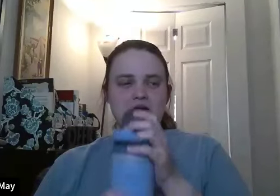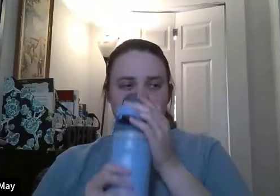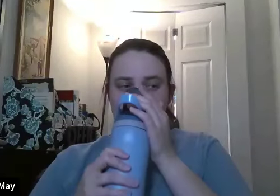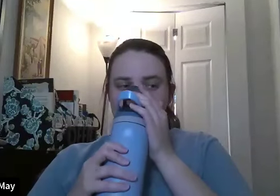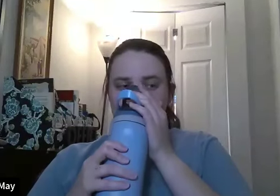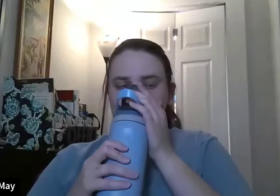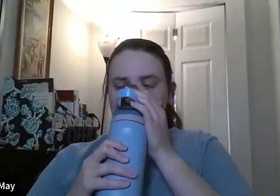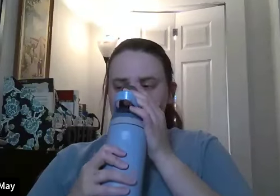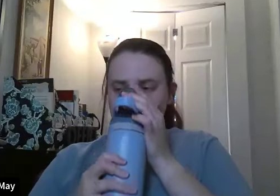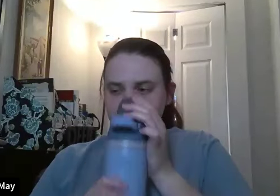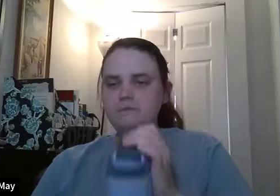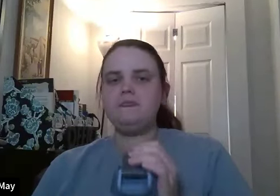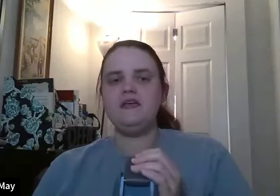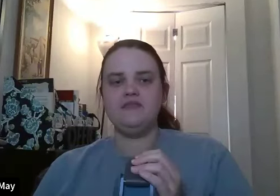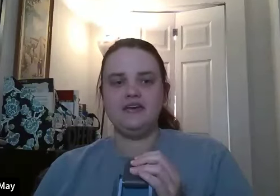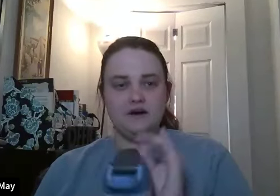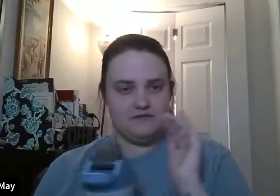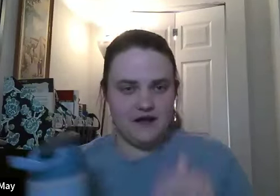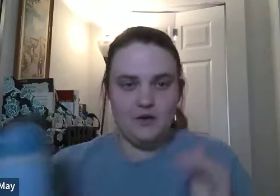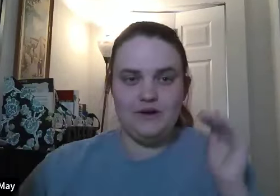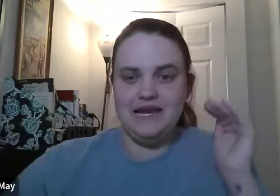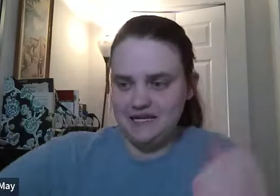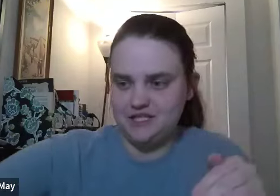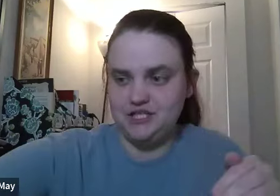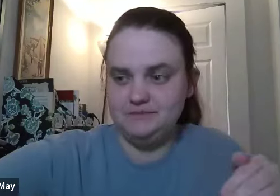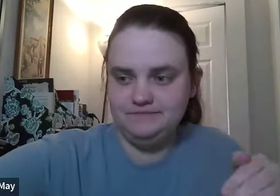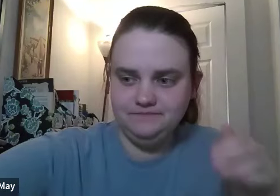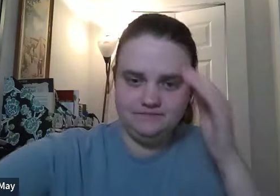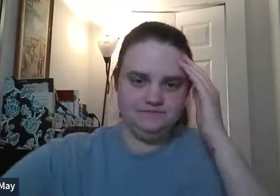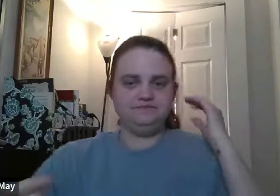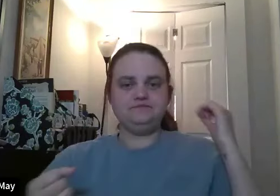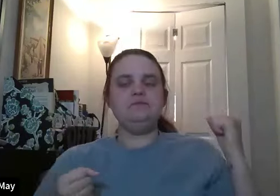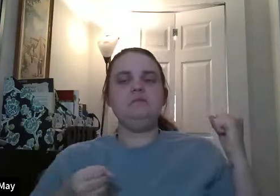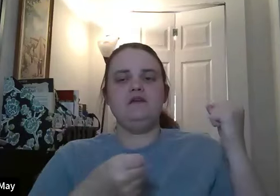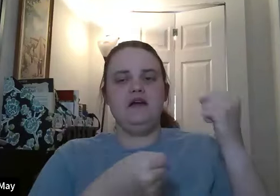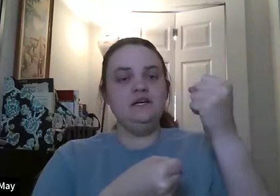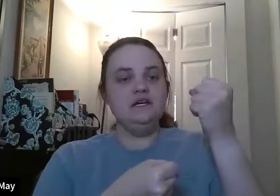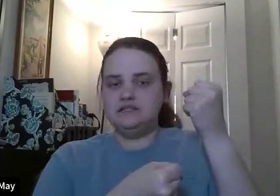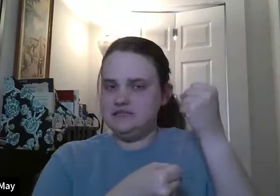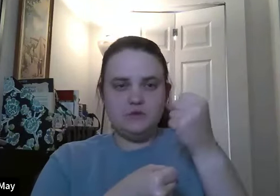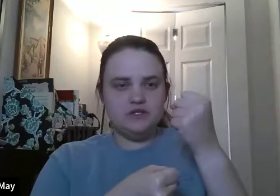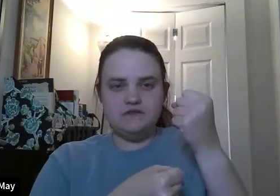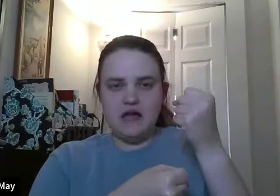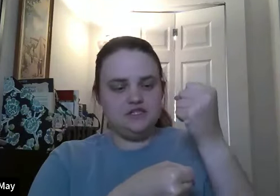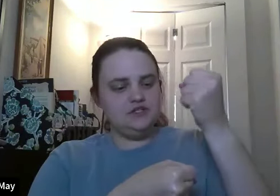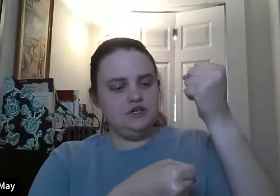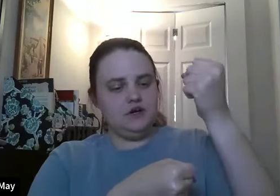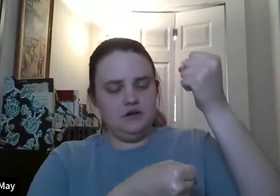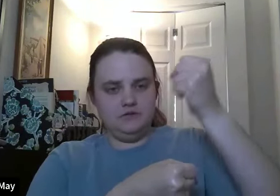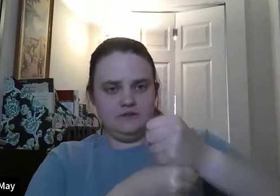Okay. And then our final one, next year. Okay. Similar to last year. So you're going to go